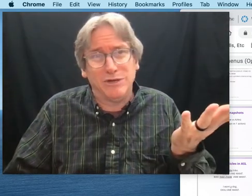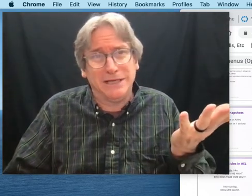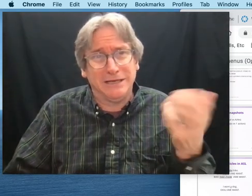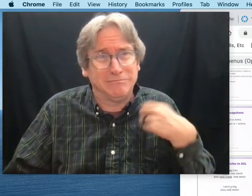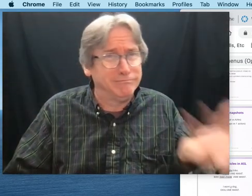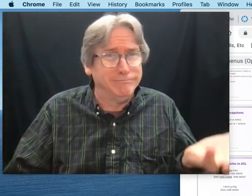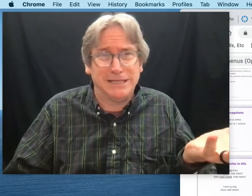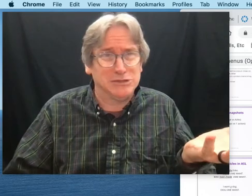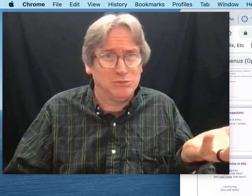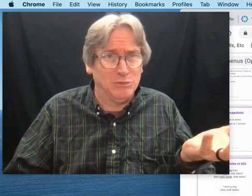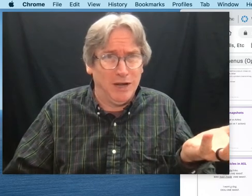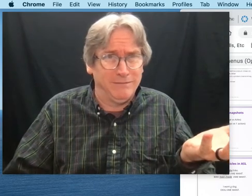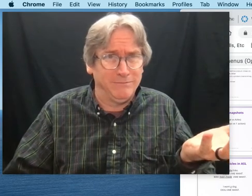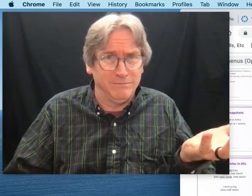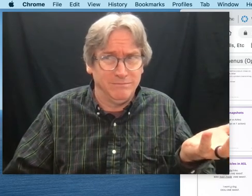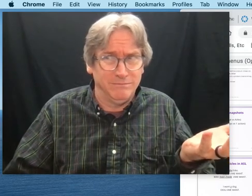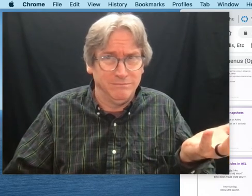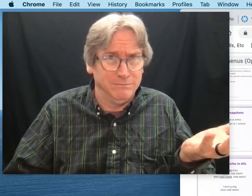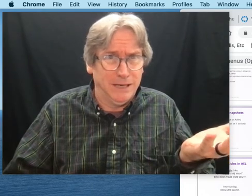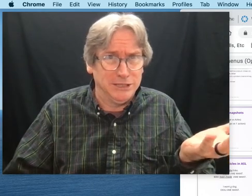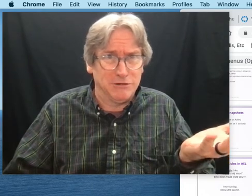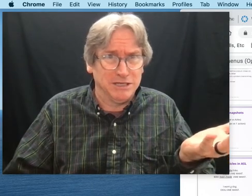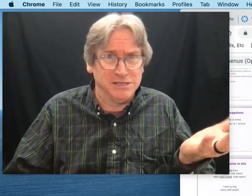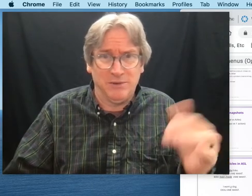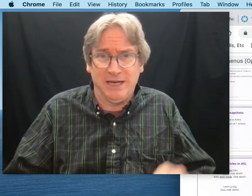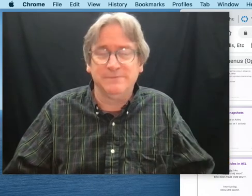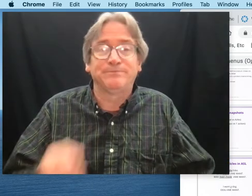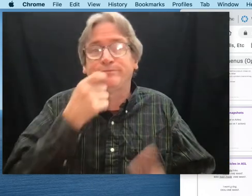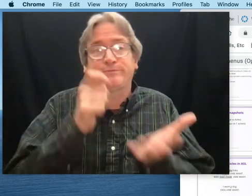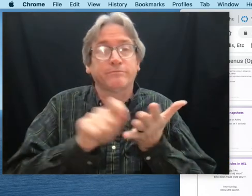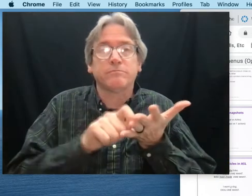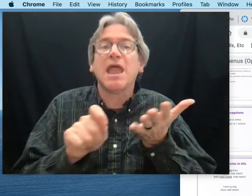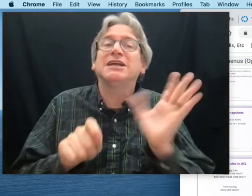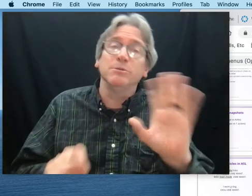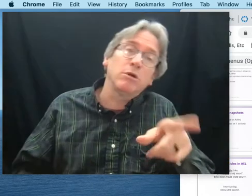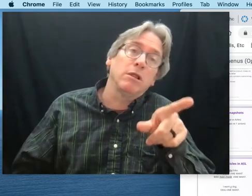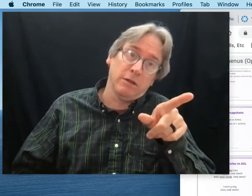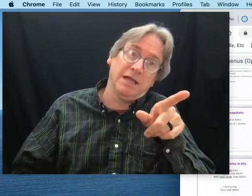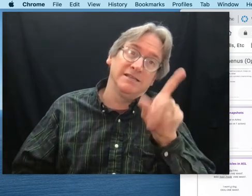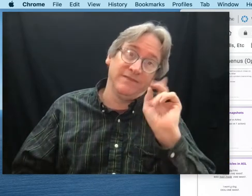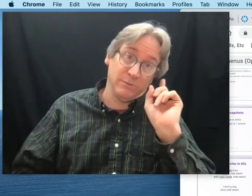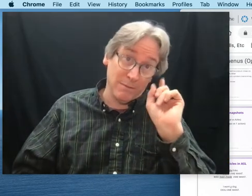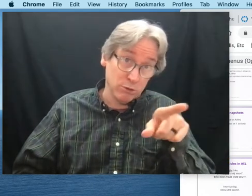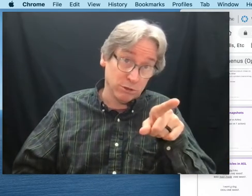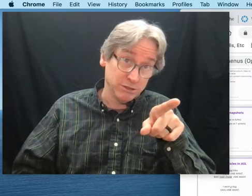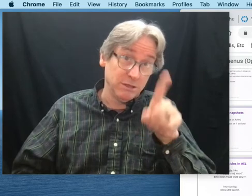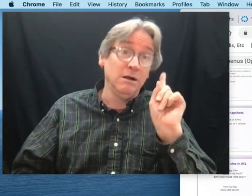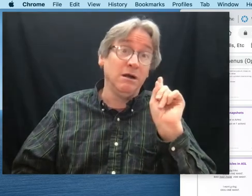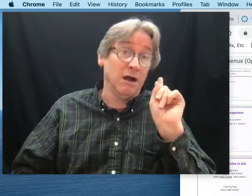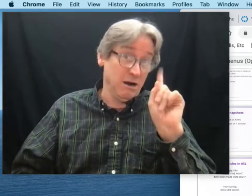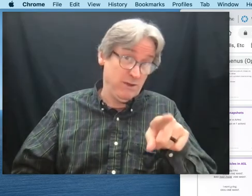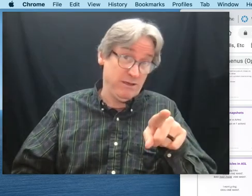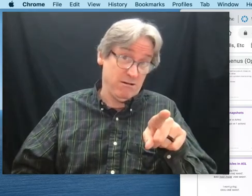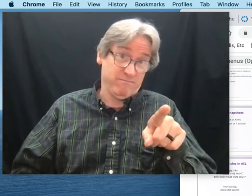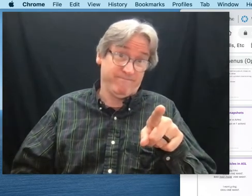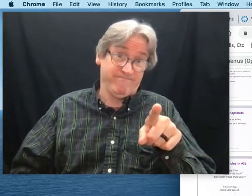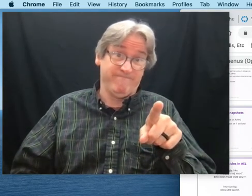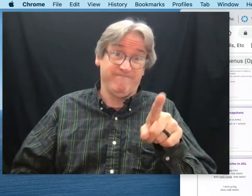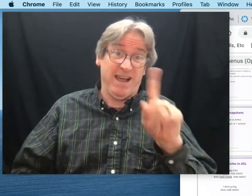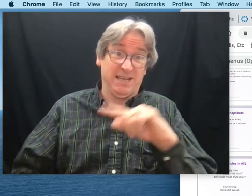lead poisoning, and that's why my generation is the way it is. Actually, more along the lines of that's why boomers are the way